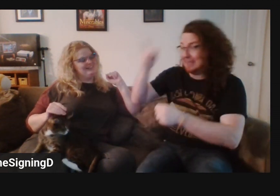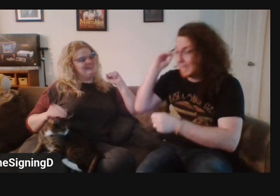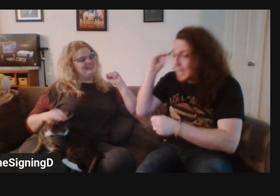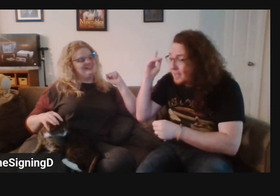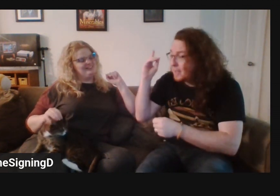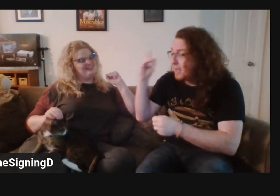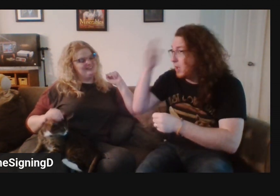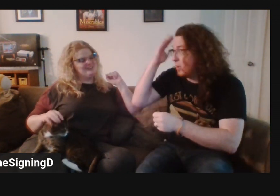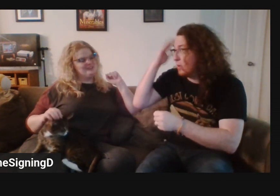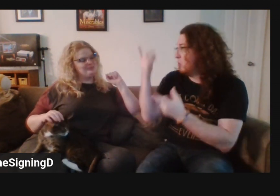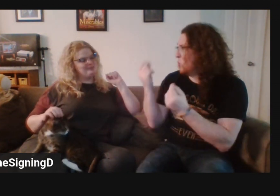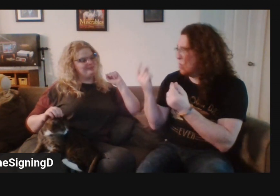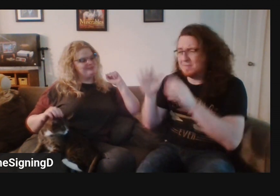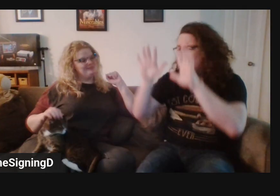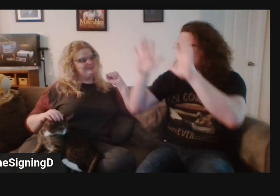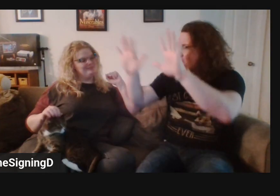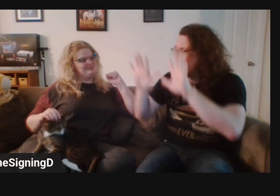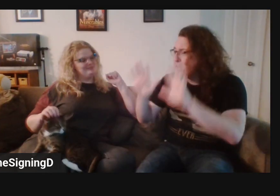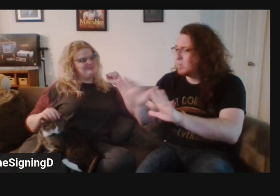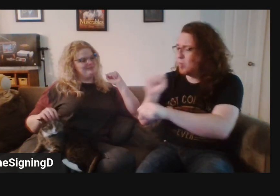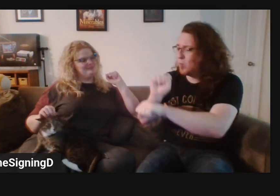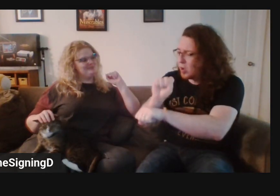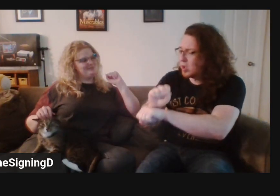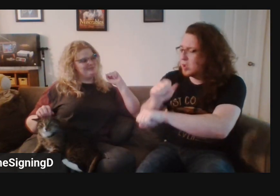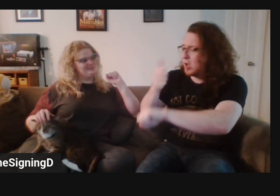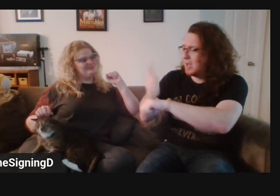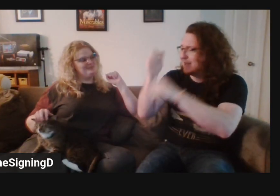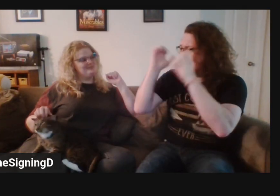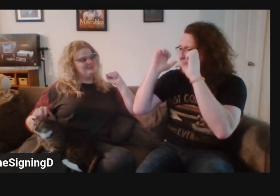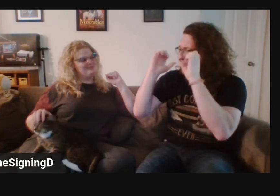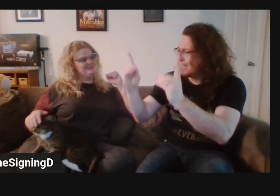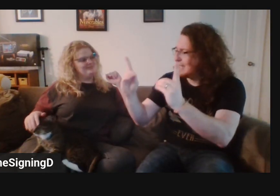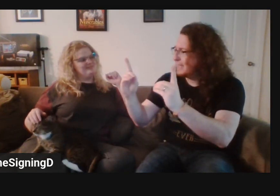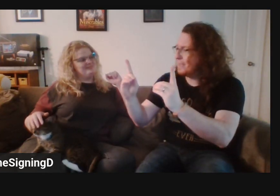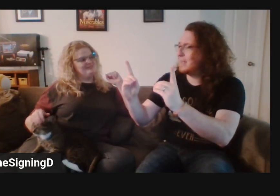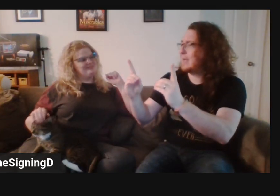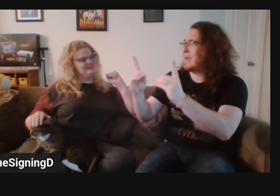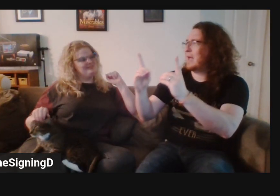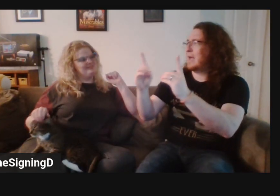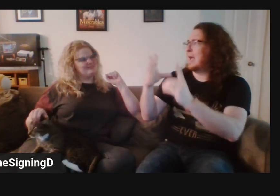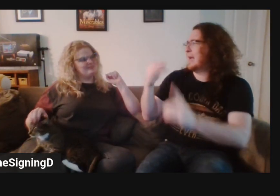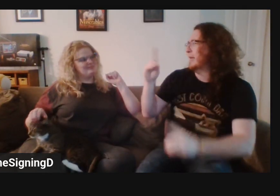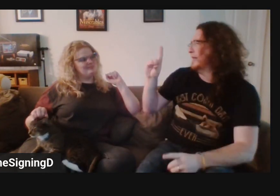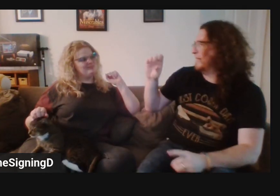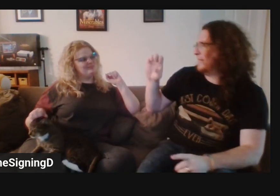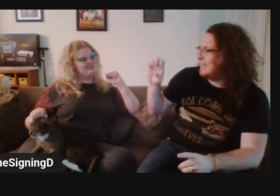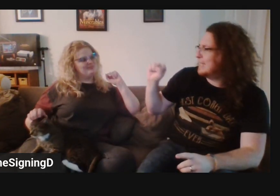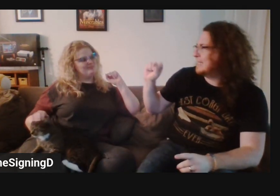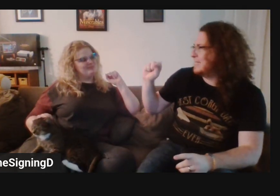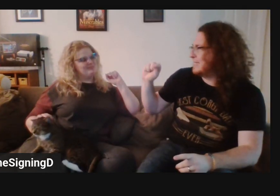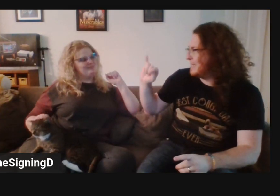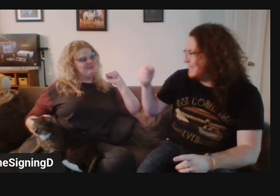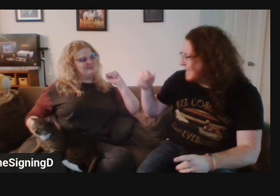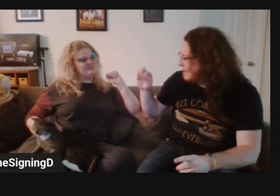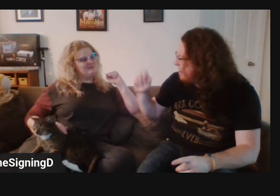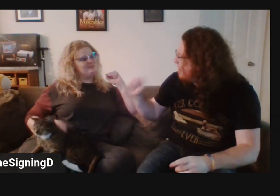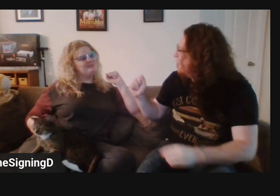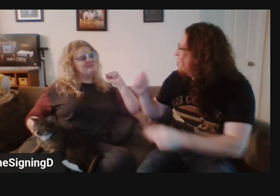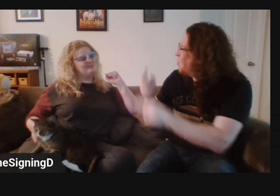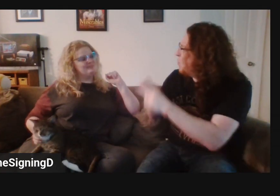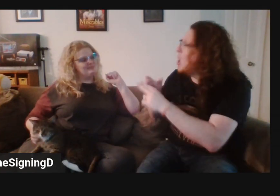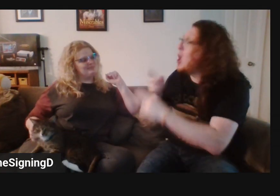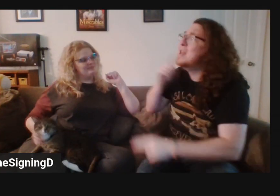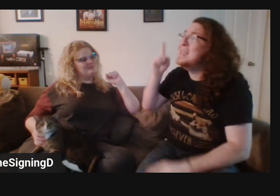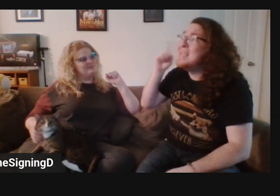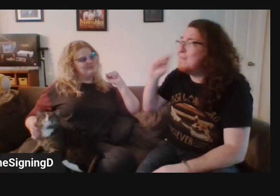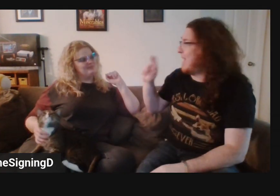you guys are doing some awesome work on educating and destigmatizing. Do we call deaf a handicap?